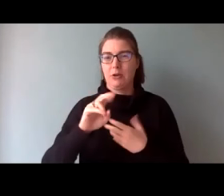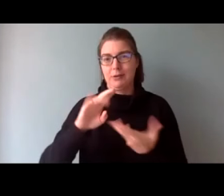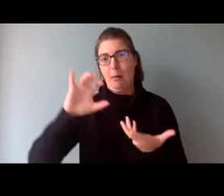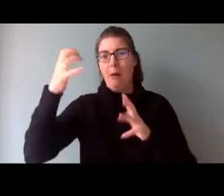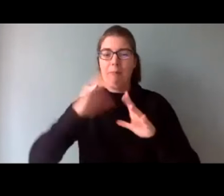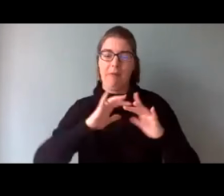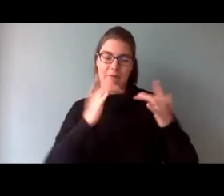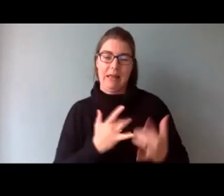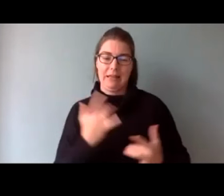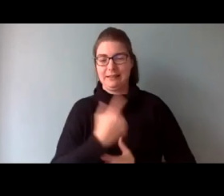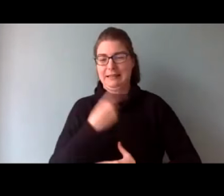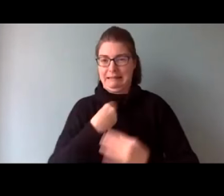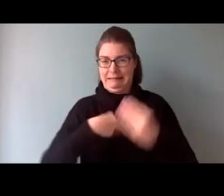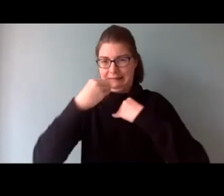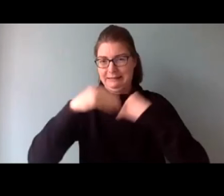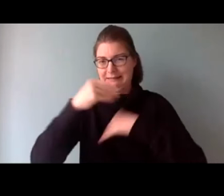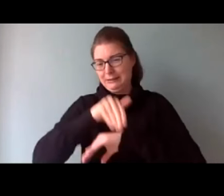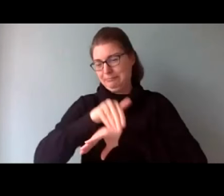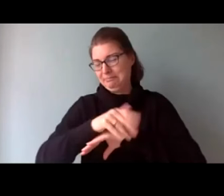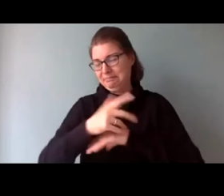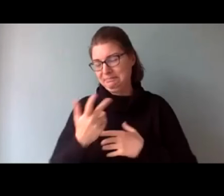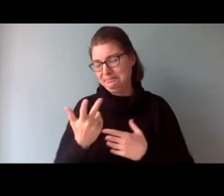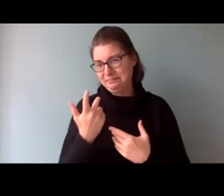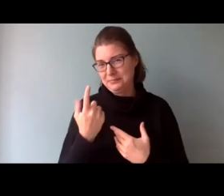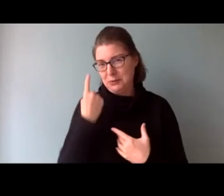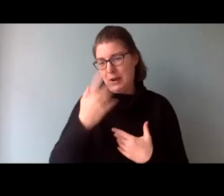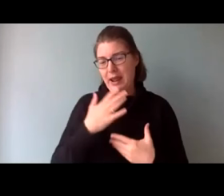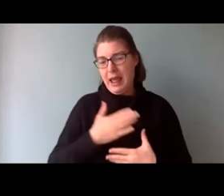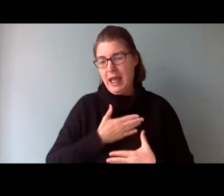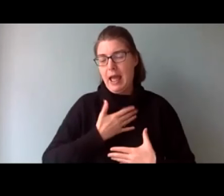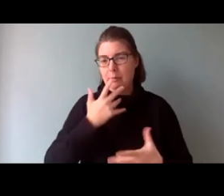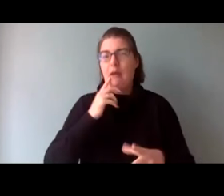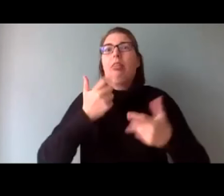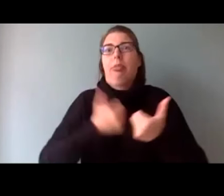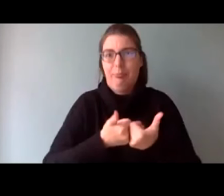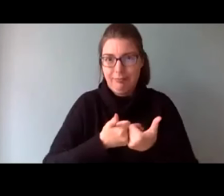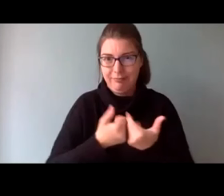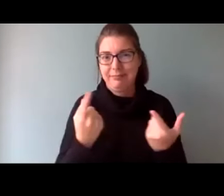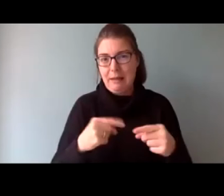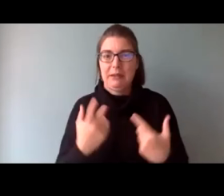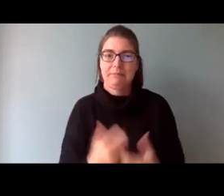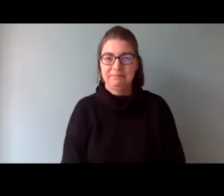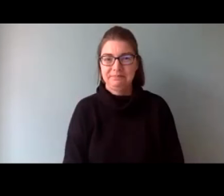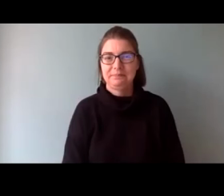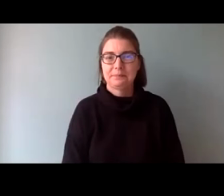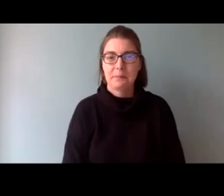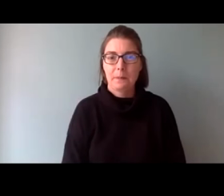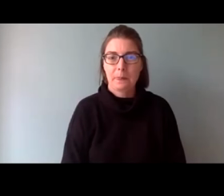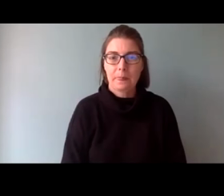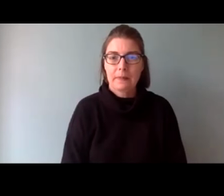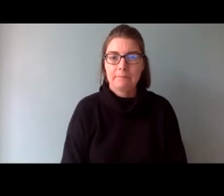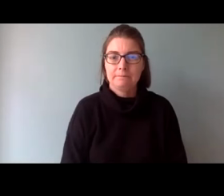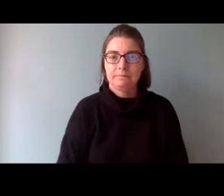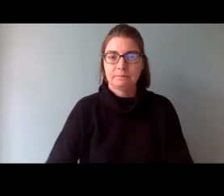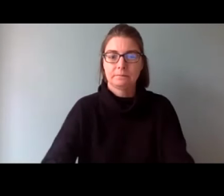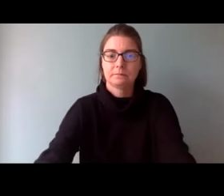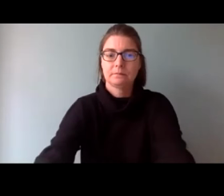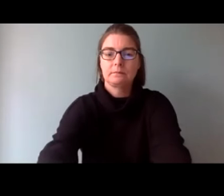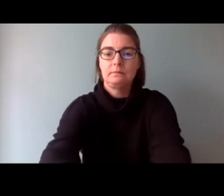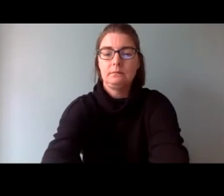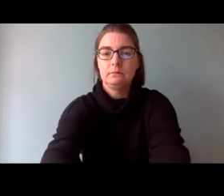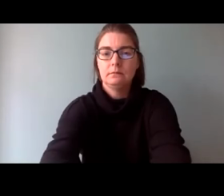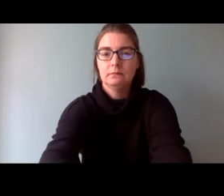dinner sort of meal. It's kind of one of those happy accidents. So, okay, I'm going to unshare that. Oh, I